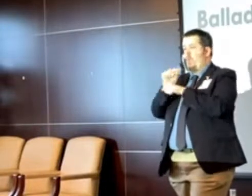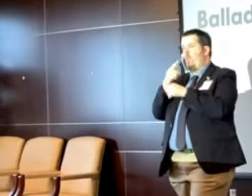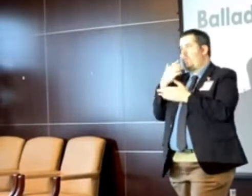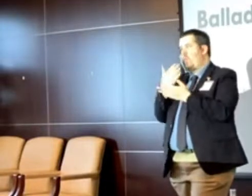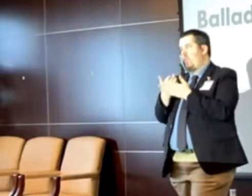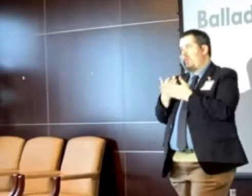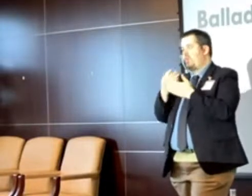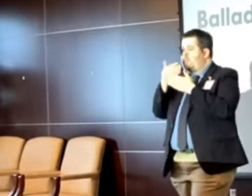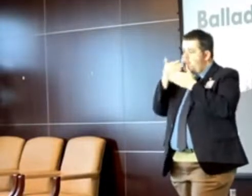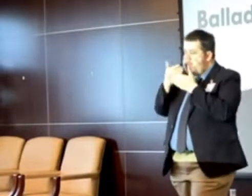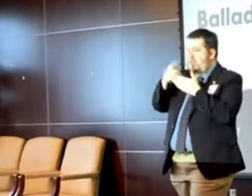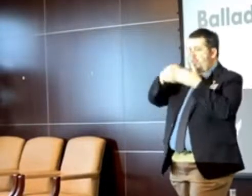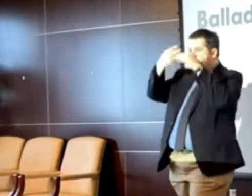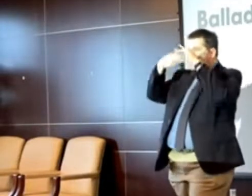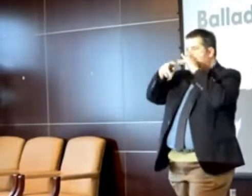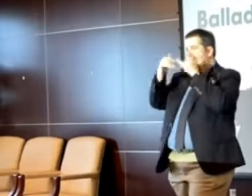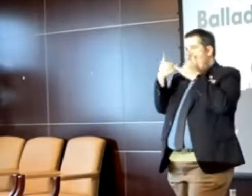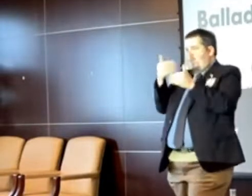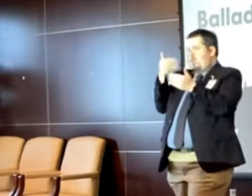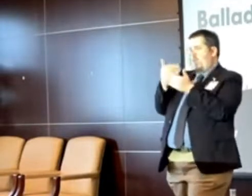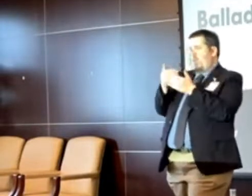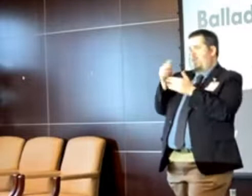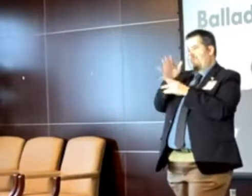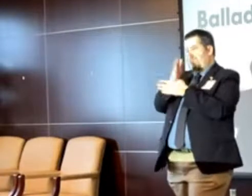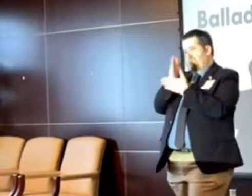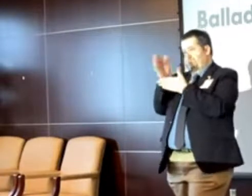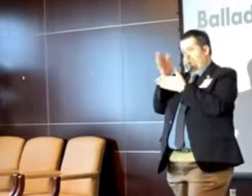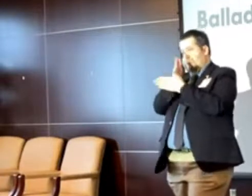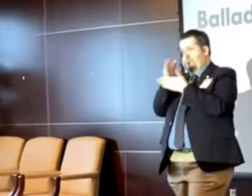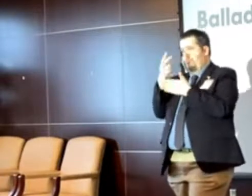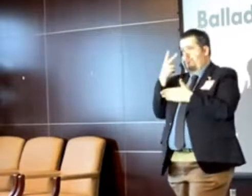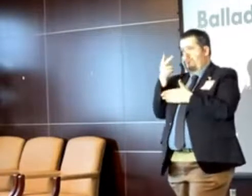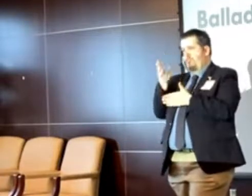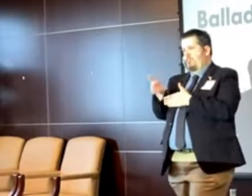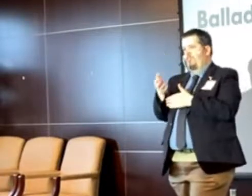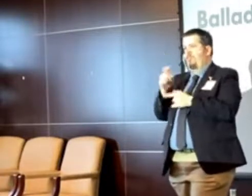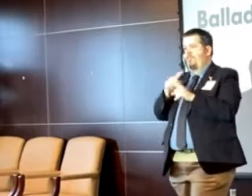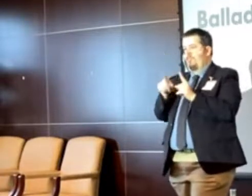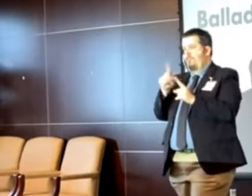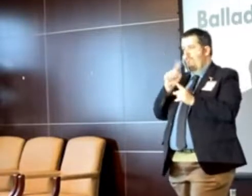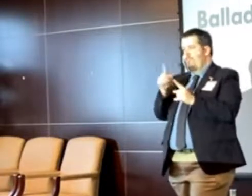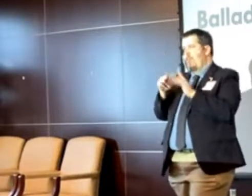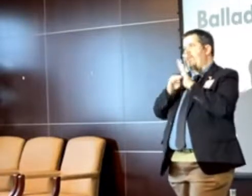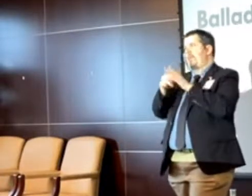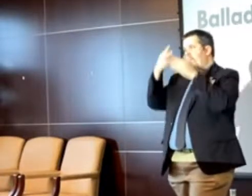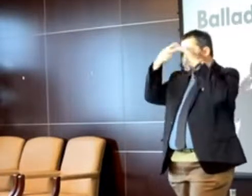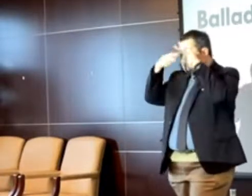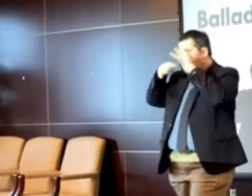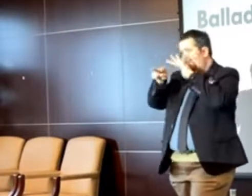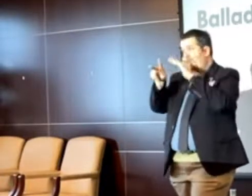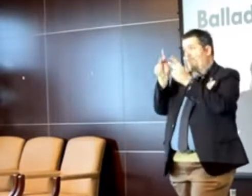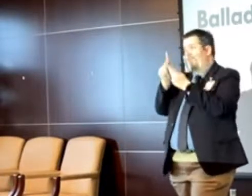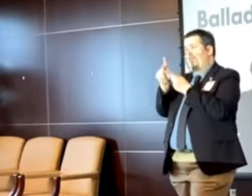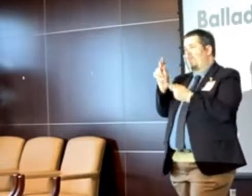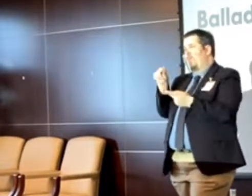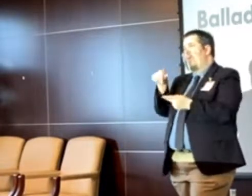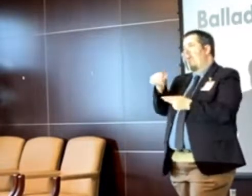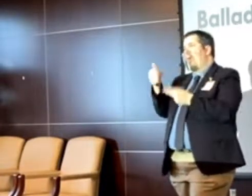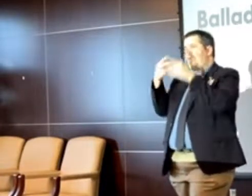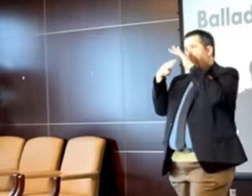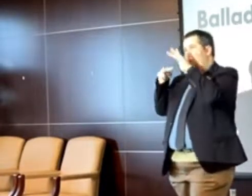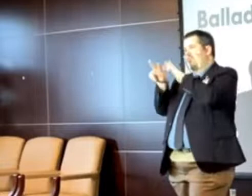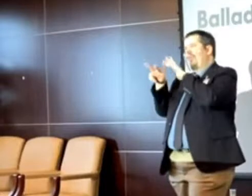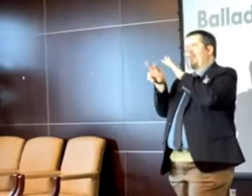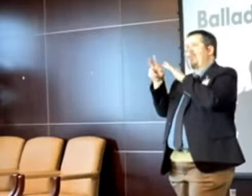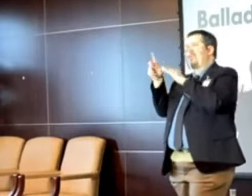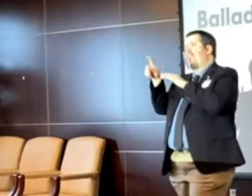well. We've been pretty close to it, and we're still pretty close within the range that we've shown here. But it is modeling, it is forecasting. It's like other forecasting that's being